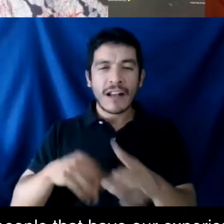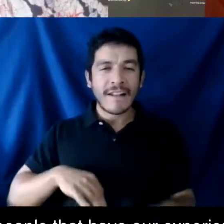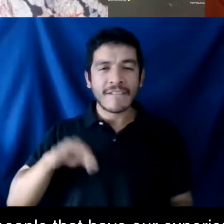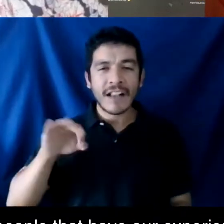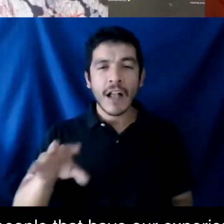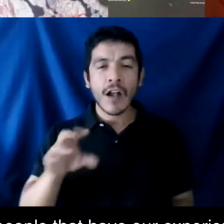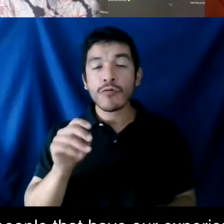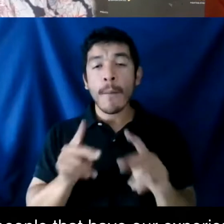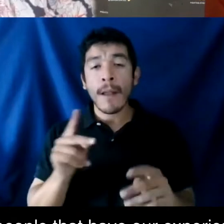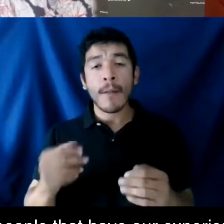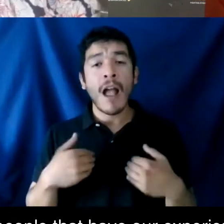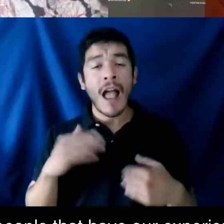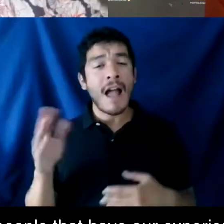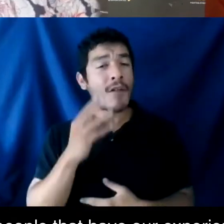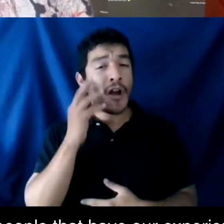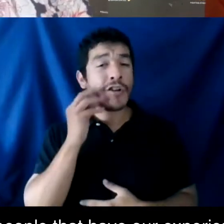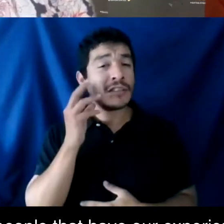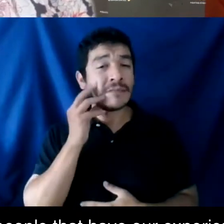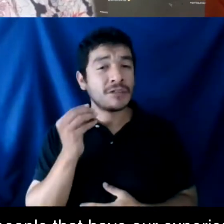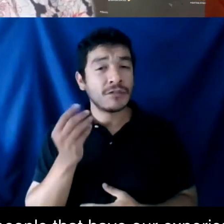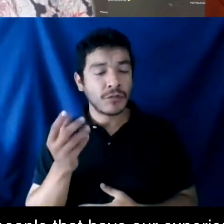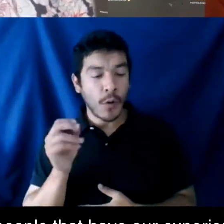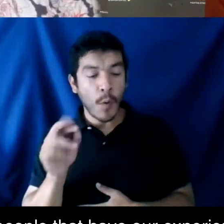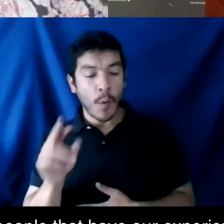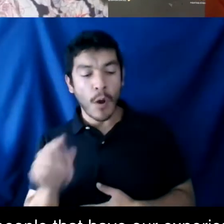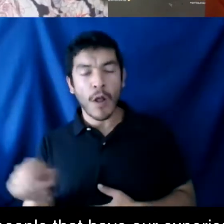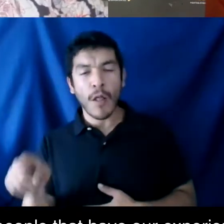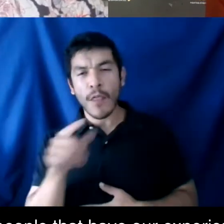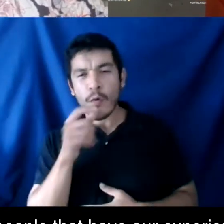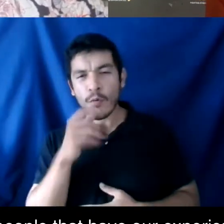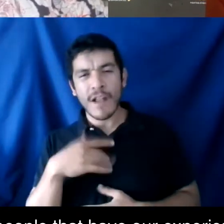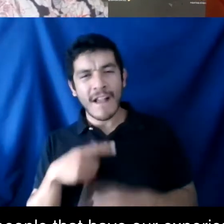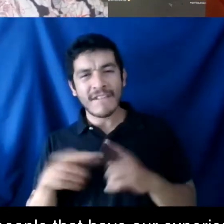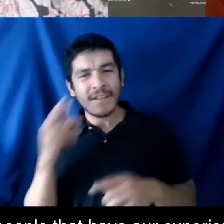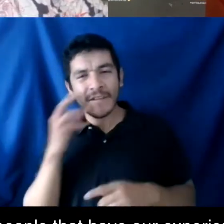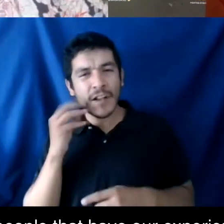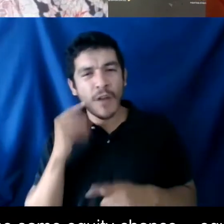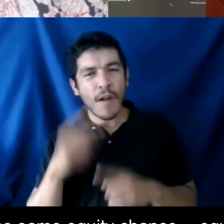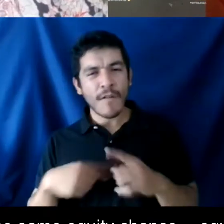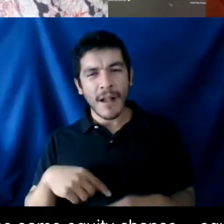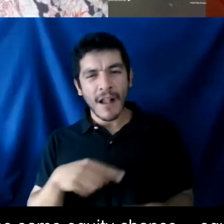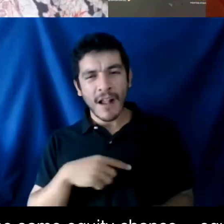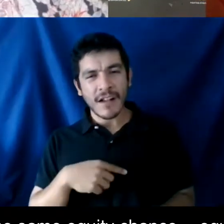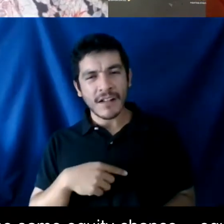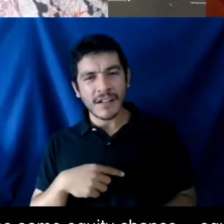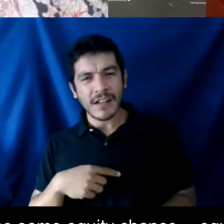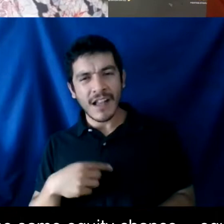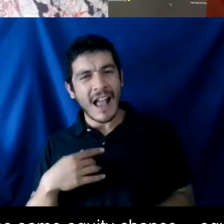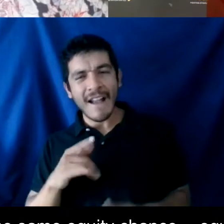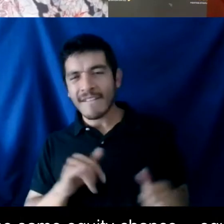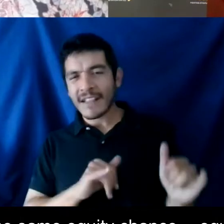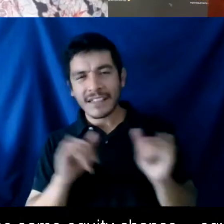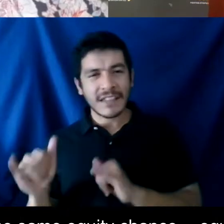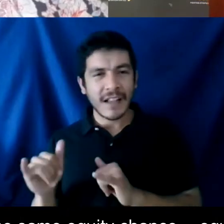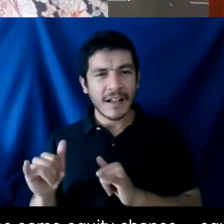that people that have our experiences, or those who have different experiences from us, have the same